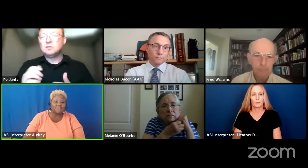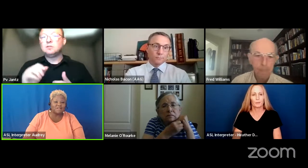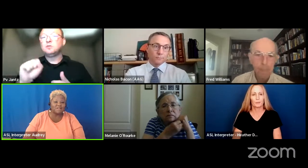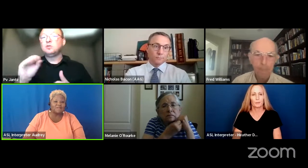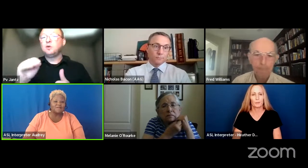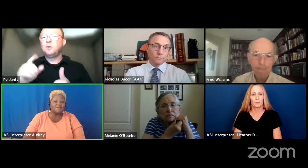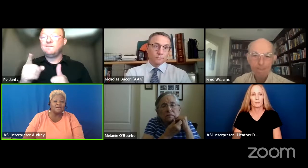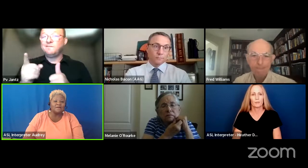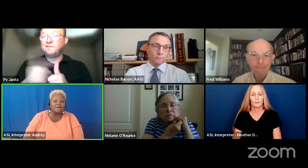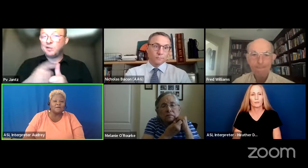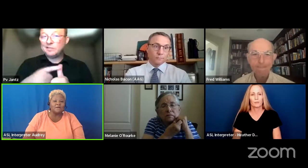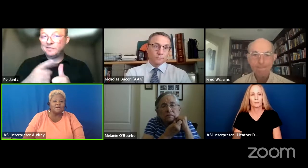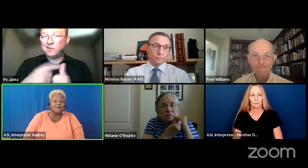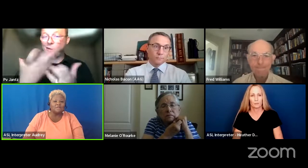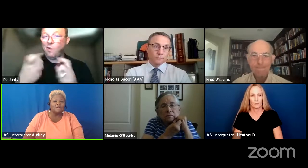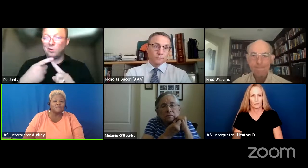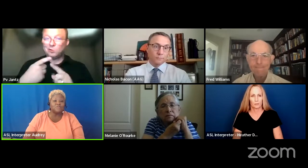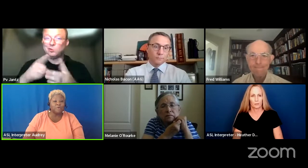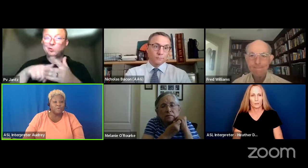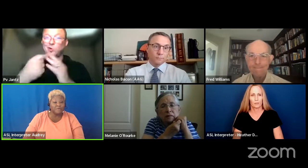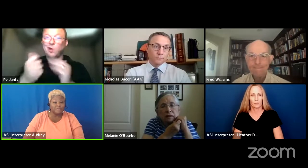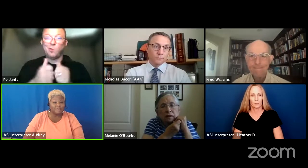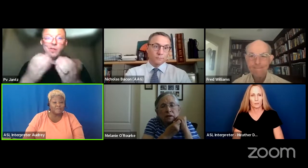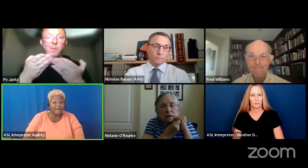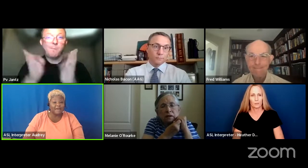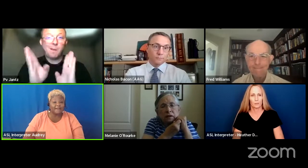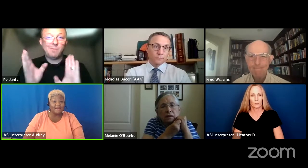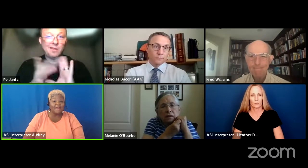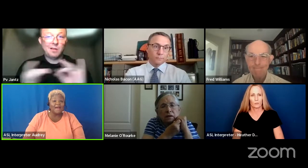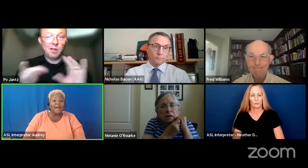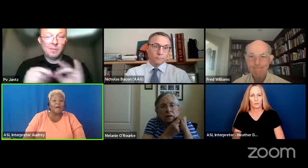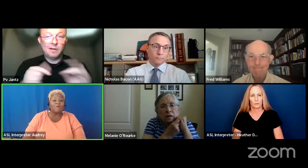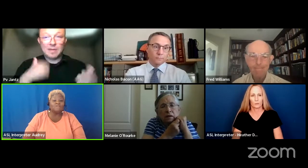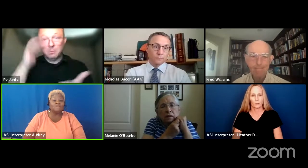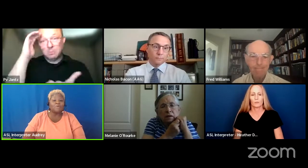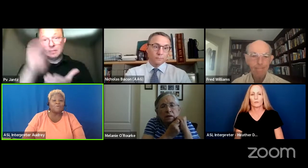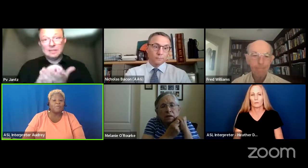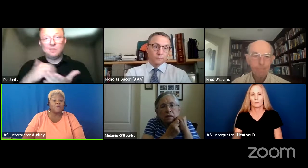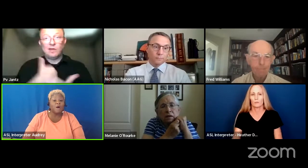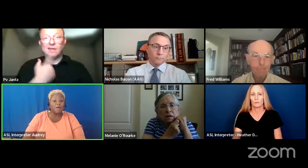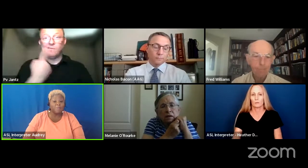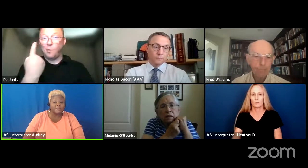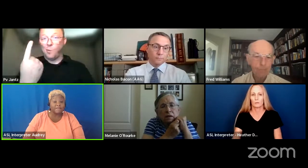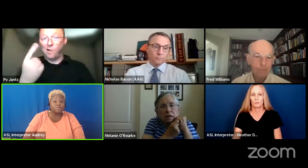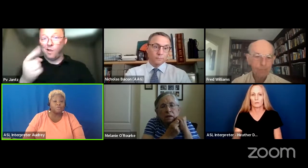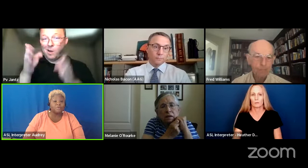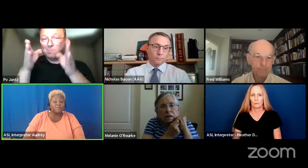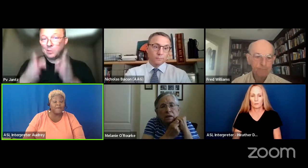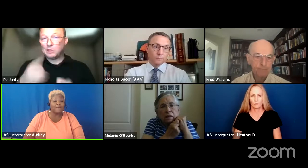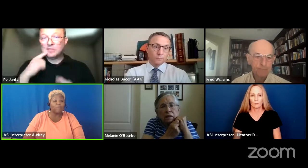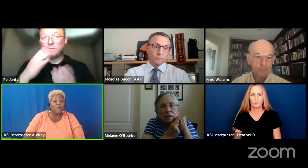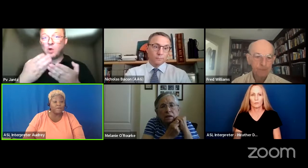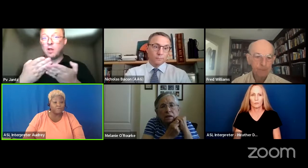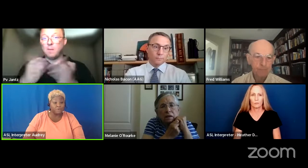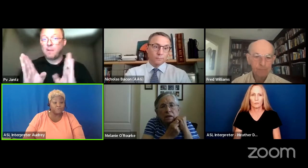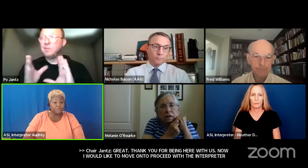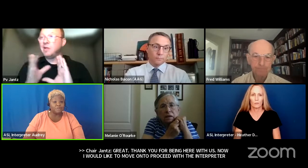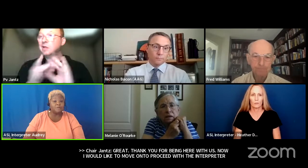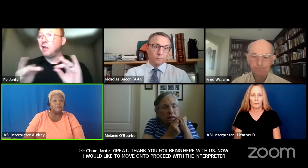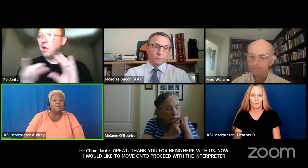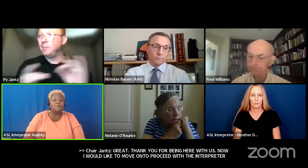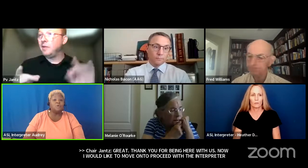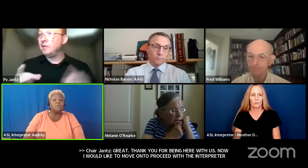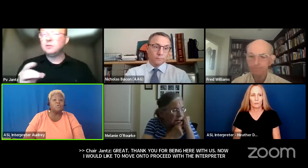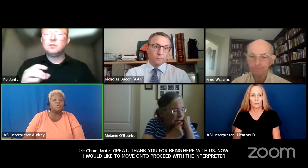on the agenda. First, before we proceed with that, I want to start with public comments. I do believe we have one